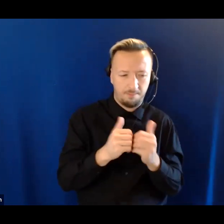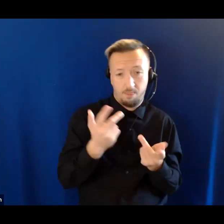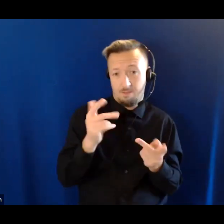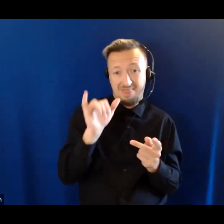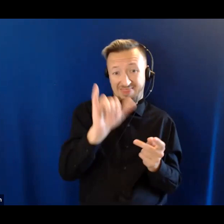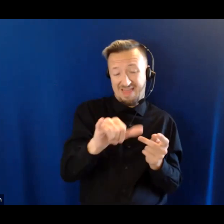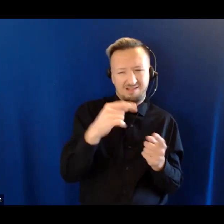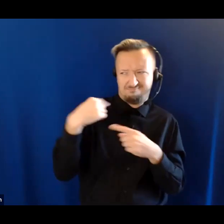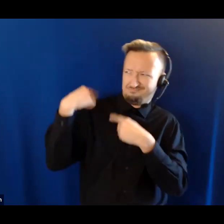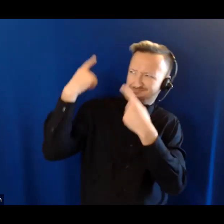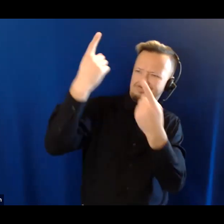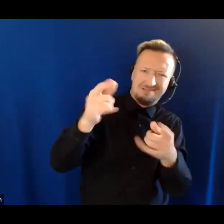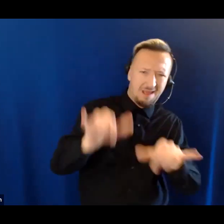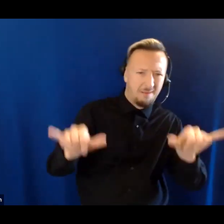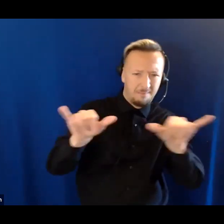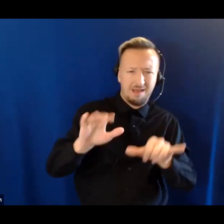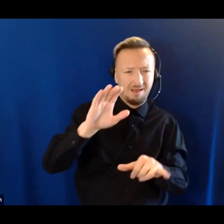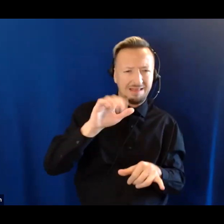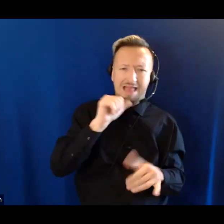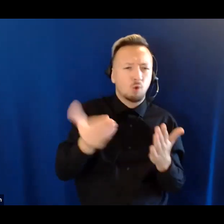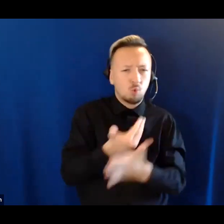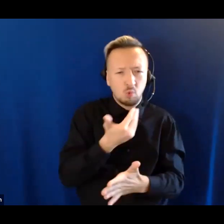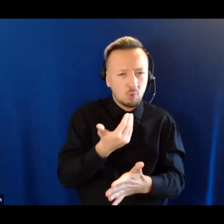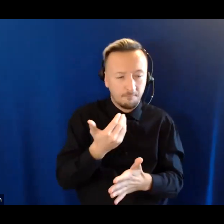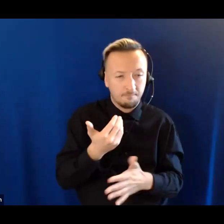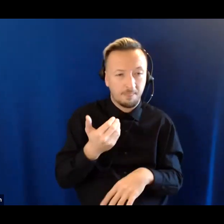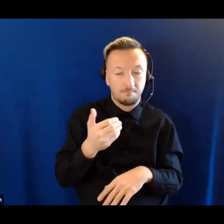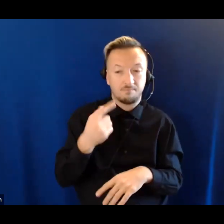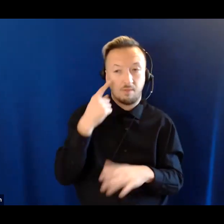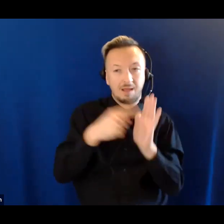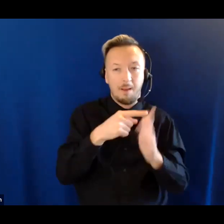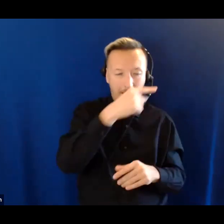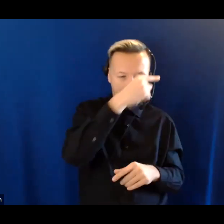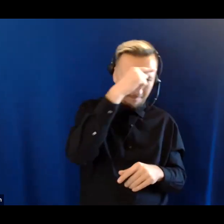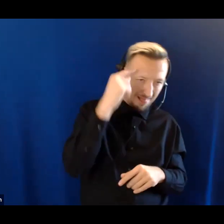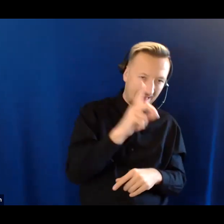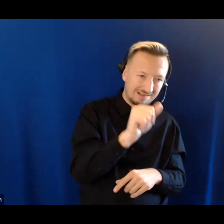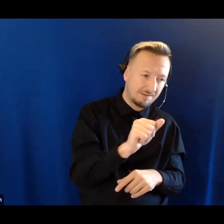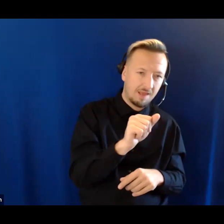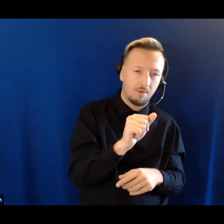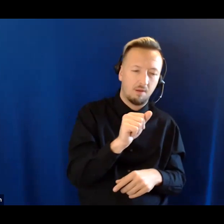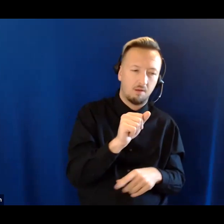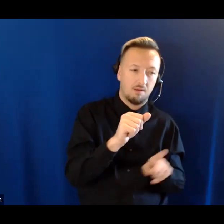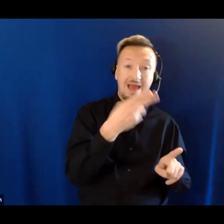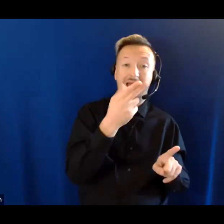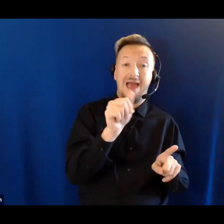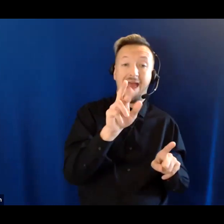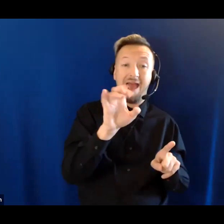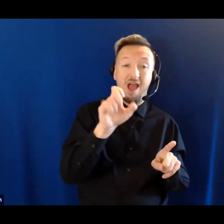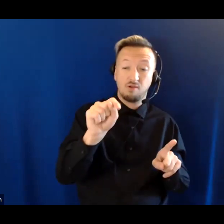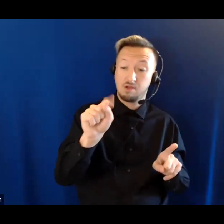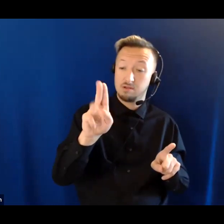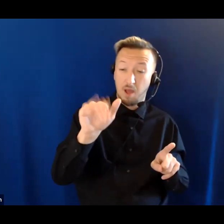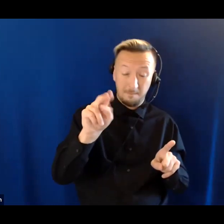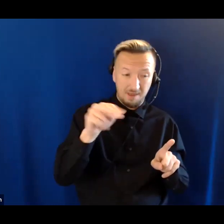this. I'm thinking about like people specifically, like a Black disabled hero, Harriet Tubman, who worked to